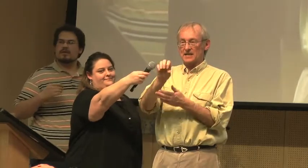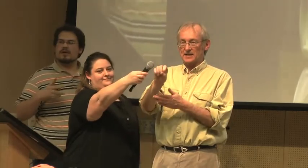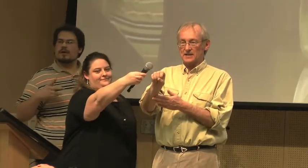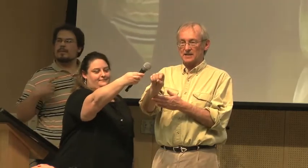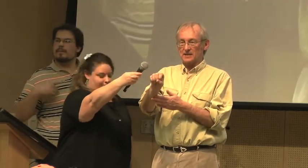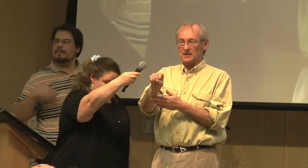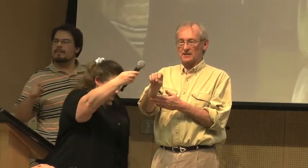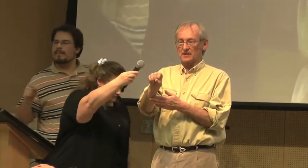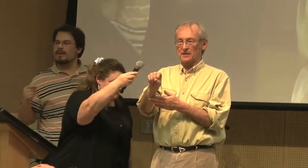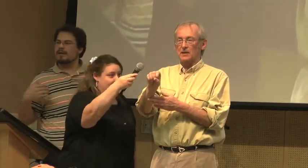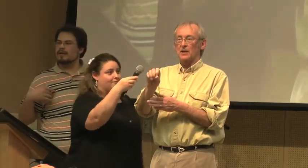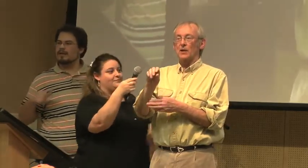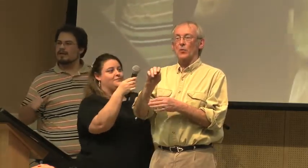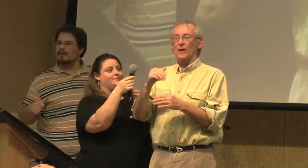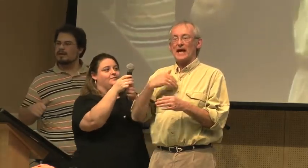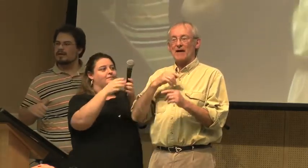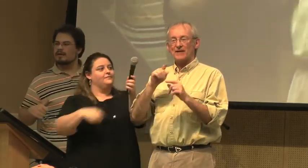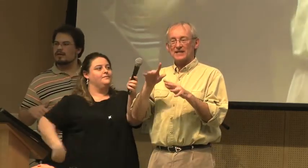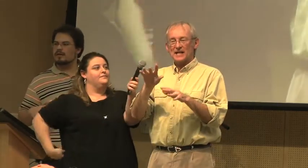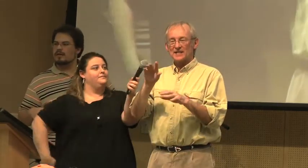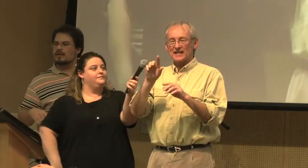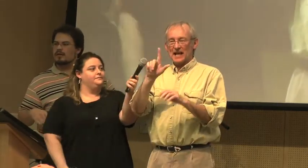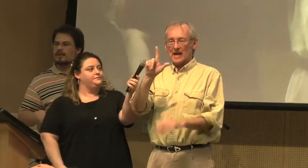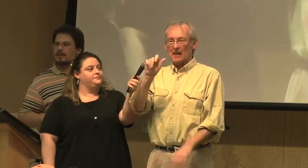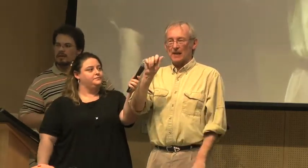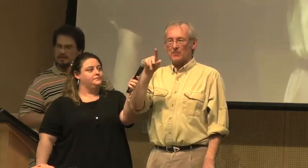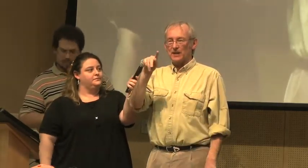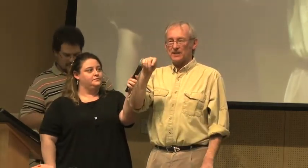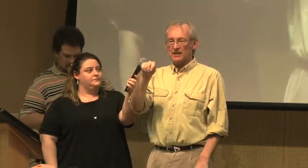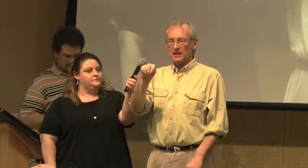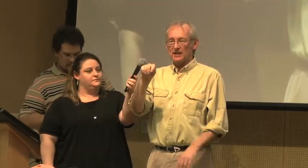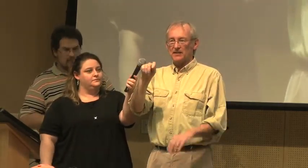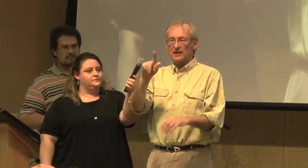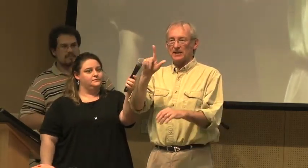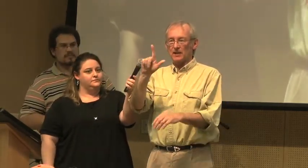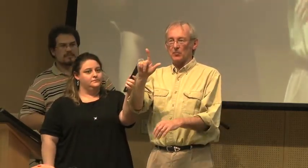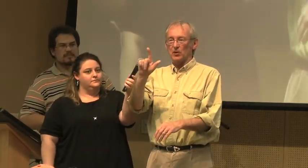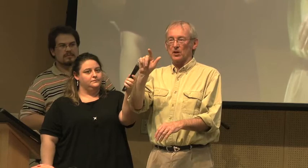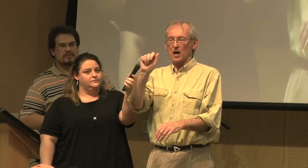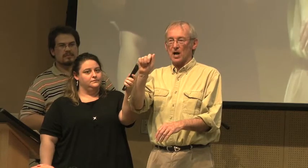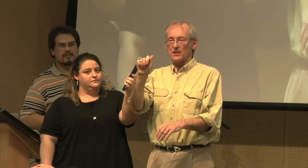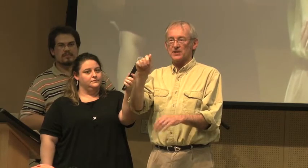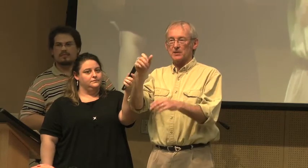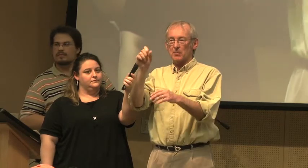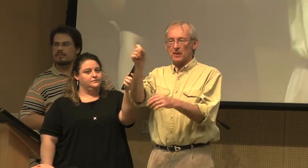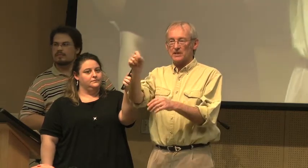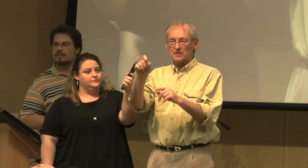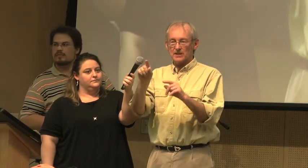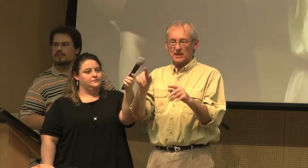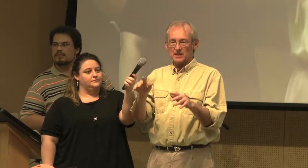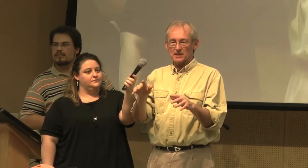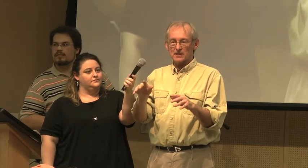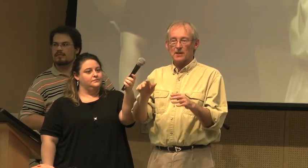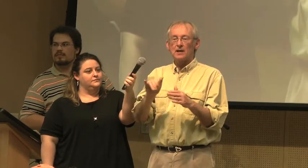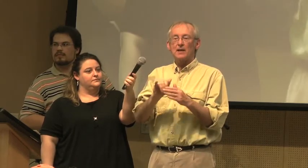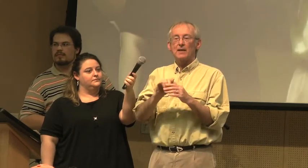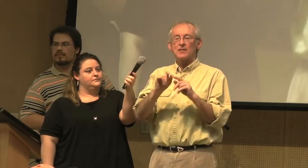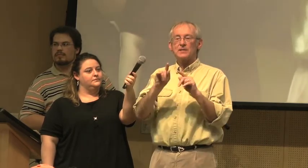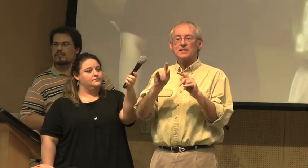mid-90s. We had the test, the LAPT, the Liberal Arts Placement Test. That was a